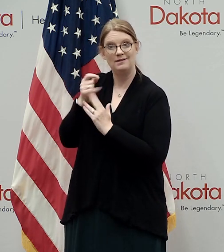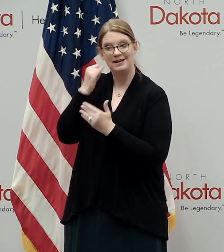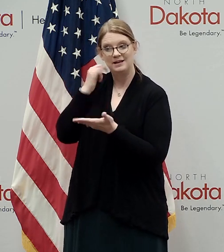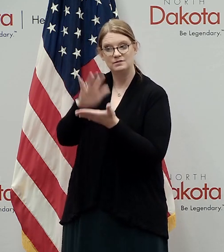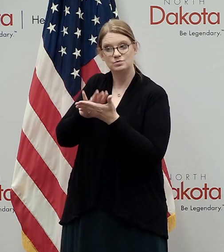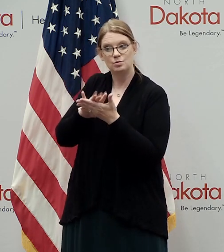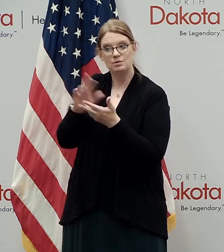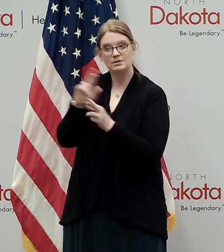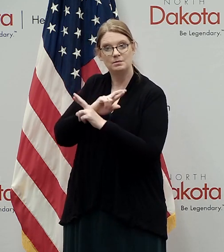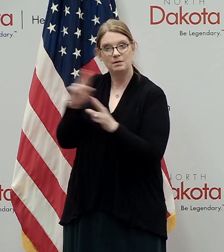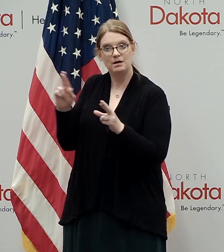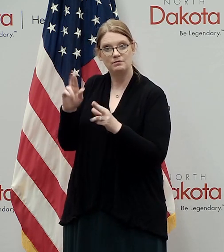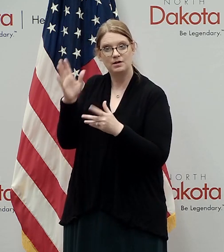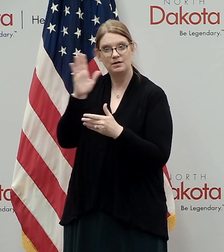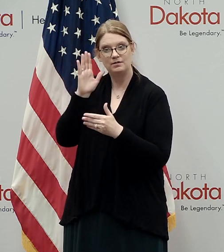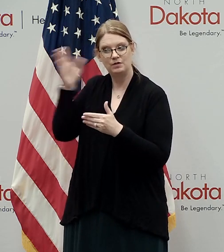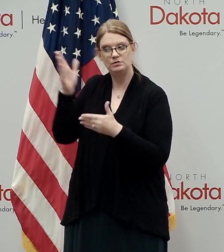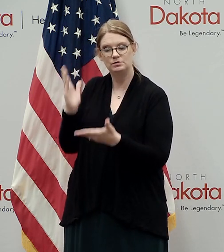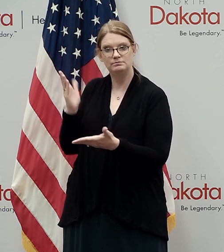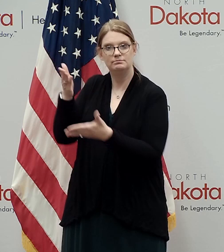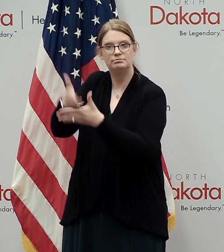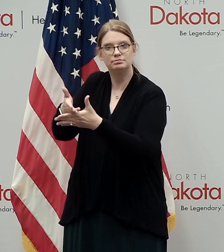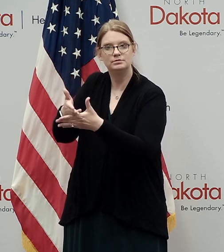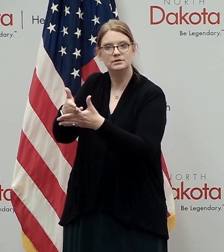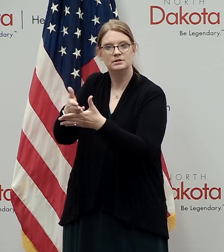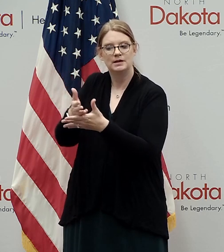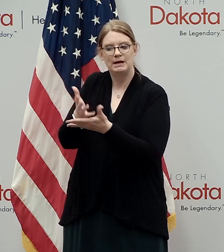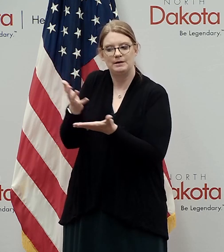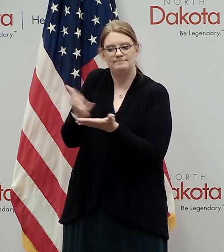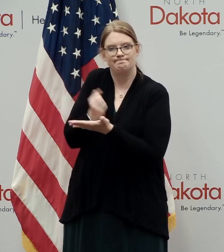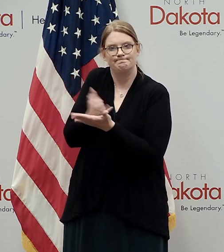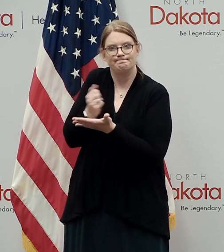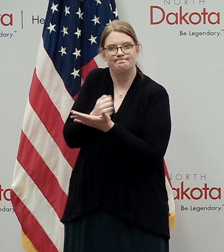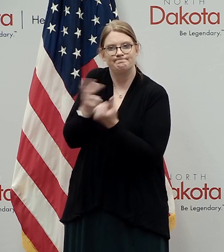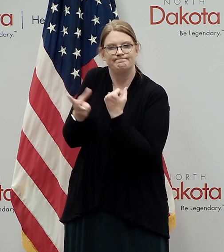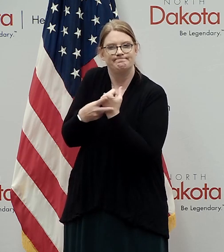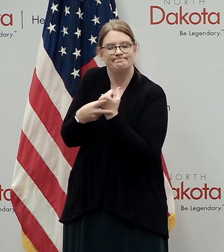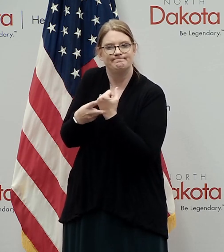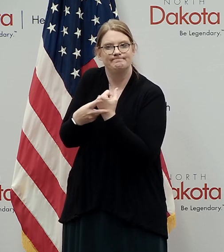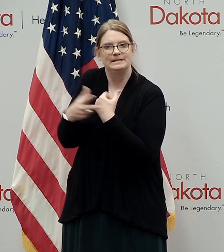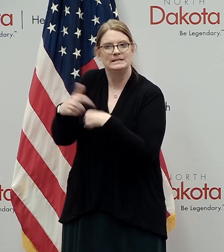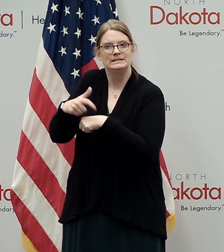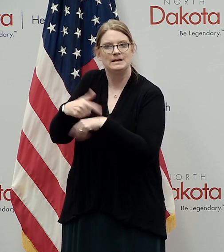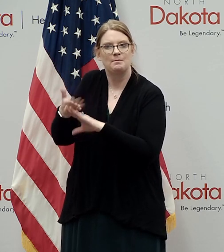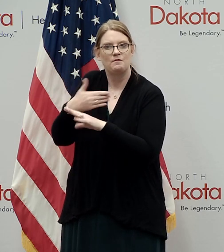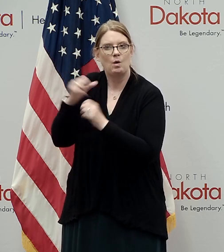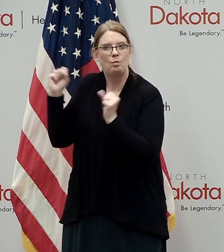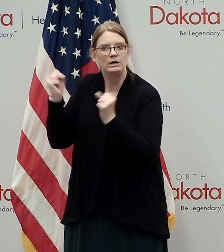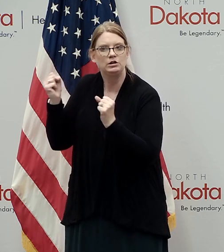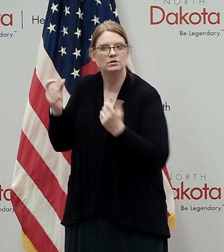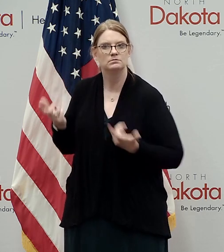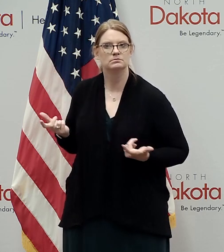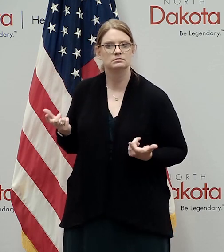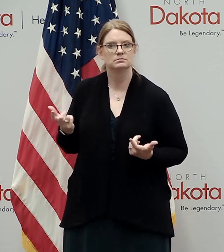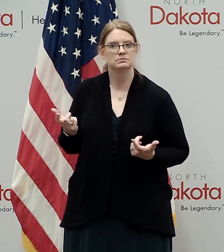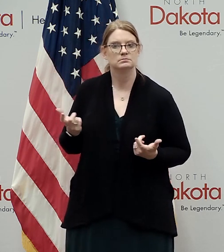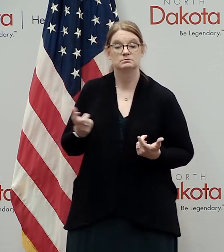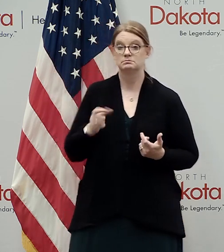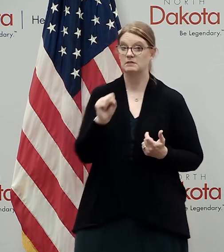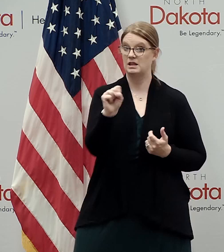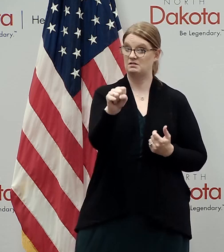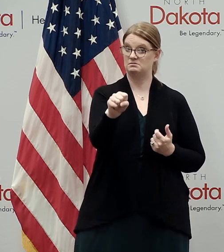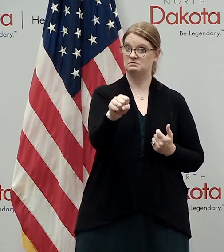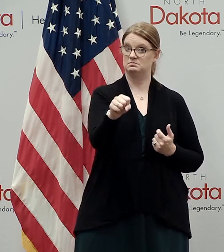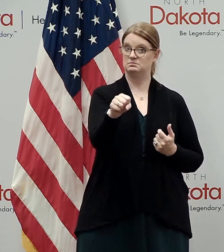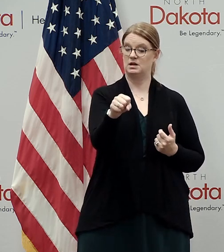want to prepare for a future disruption and want to bank some time before winter sets in? The answer to that question is